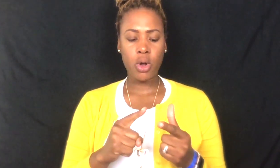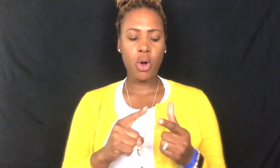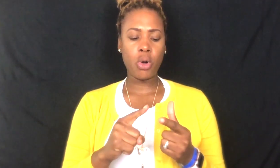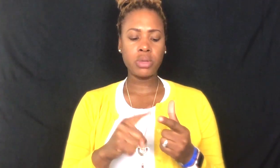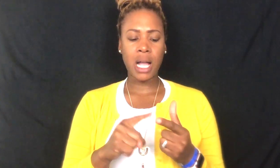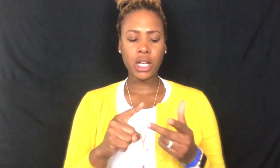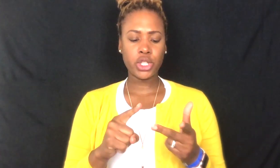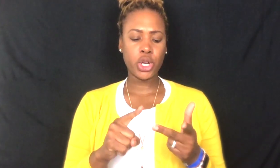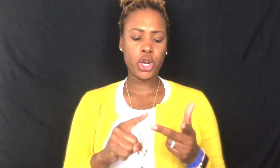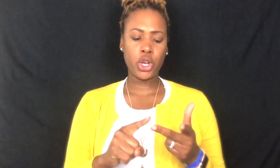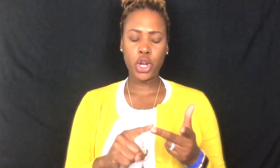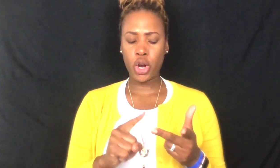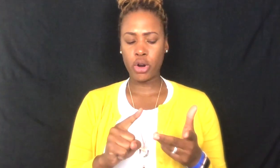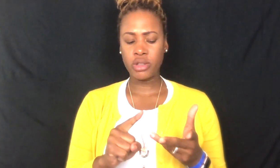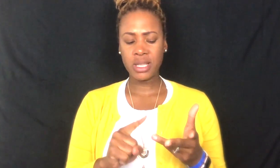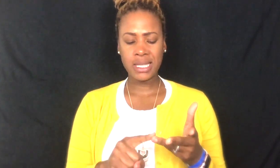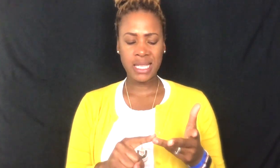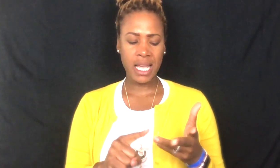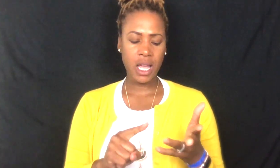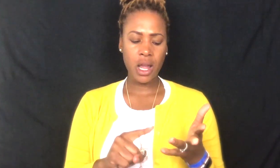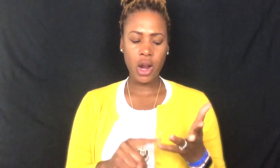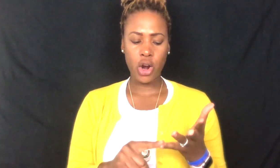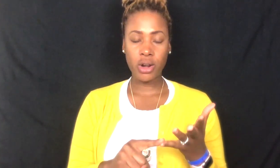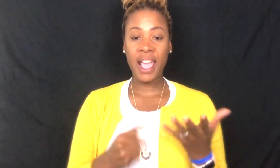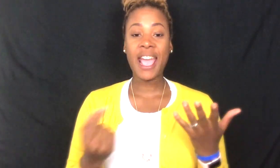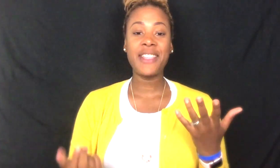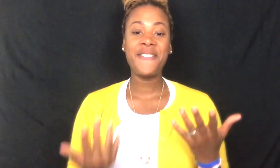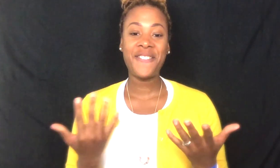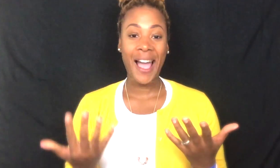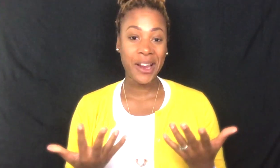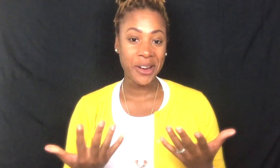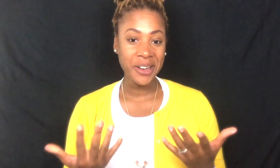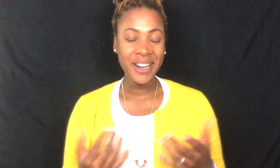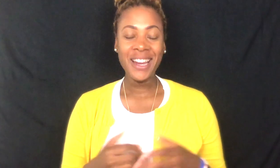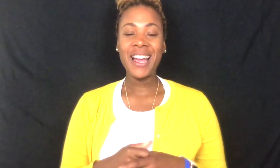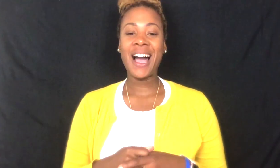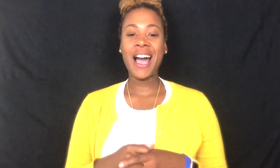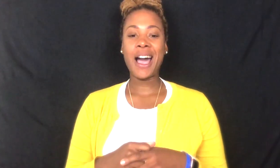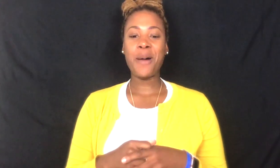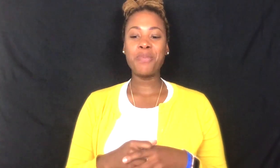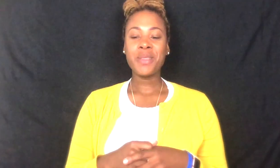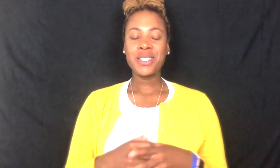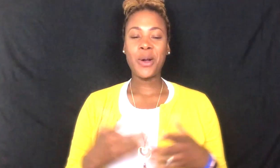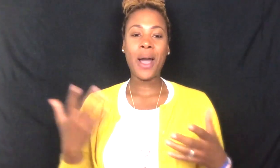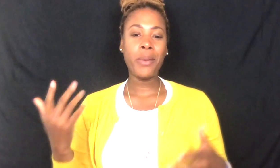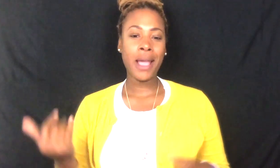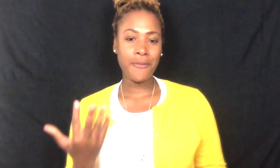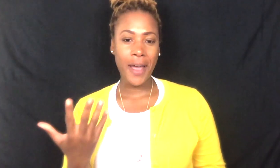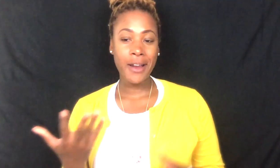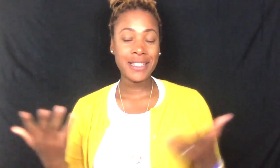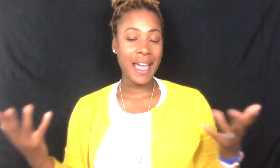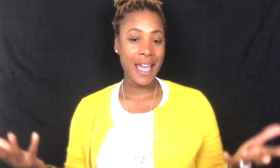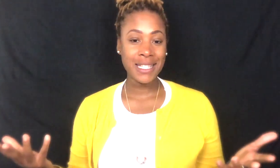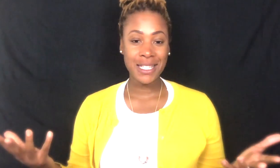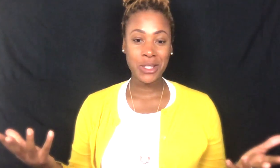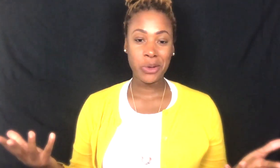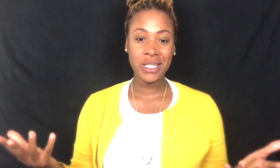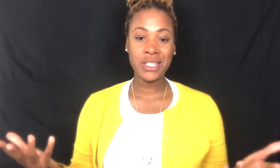hospital, doctor, nurse, sick, hurt, and fire. So how we got fire is I asked the students to tell